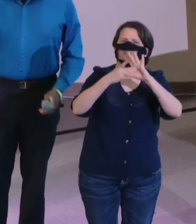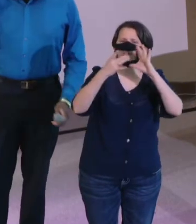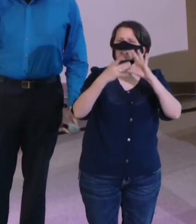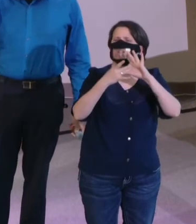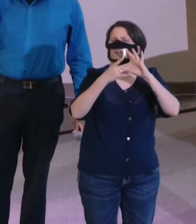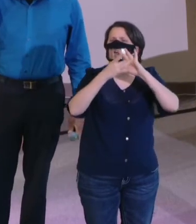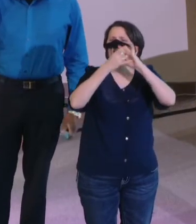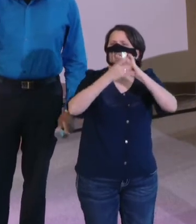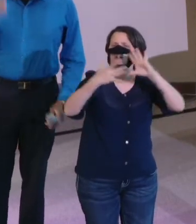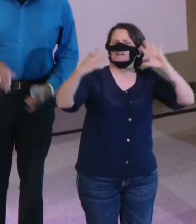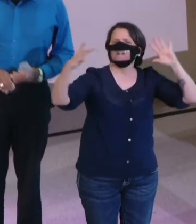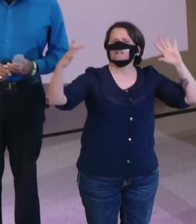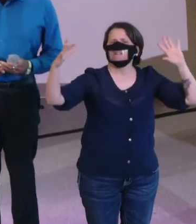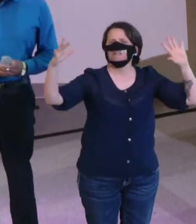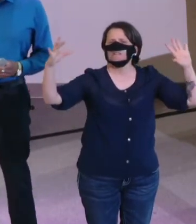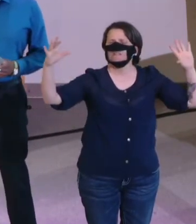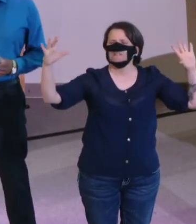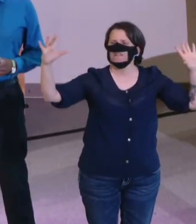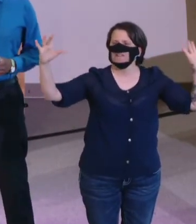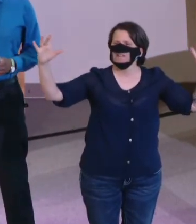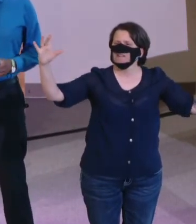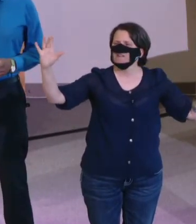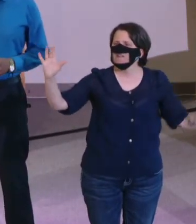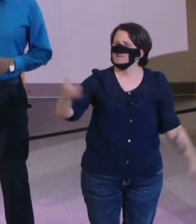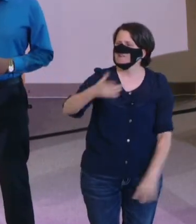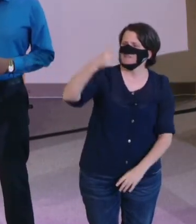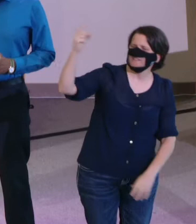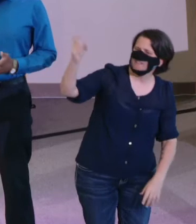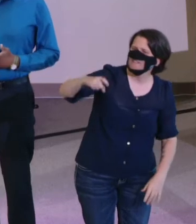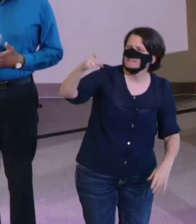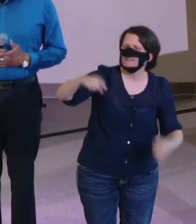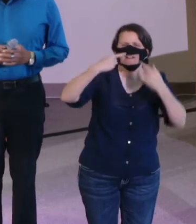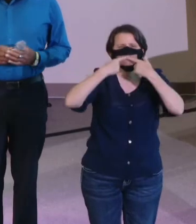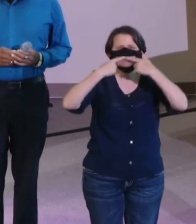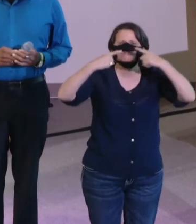And this is what you have to